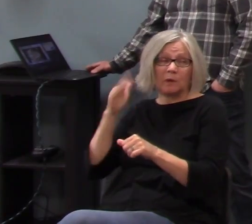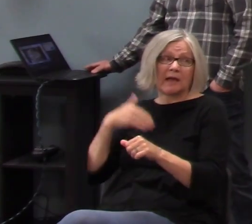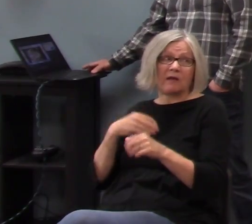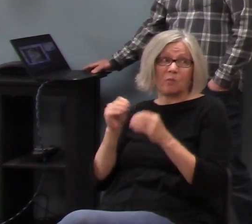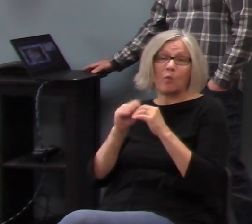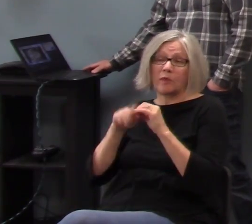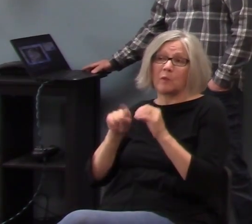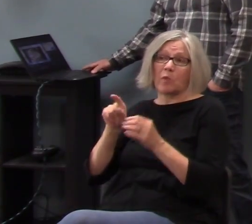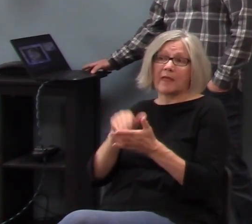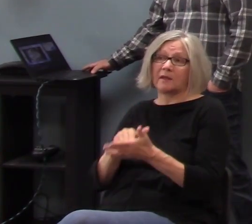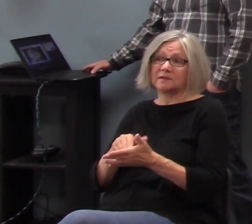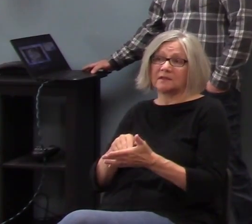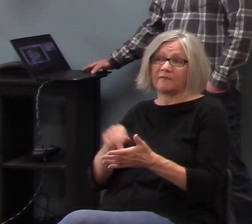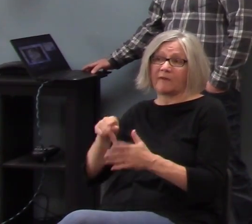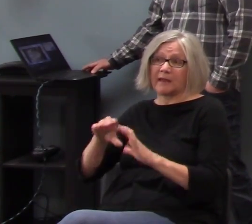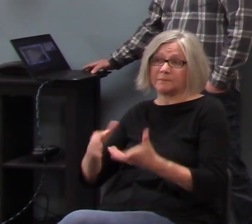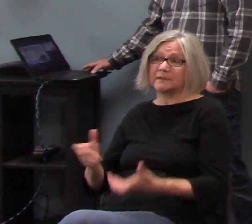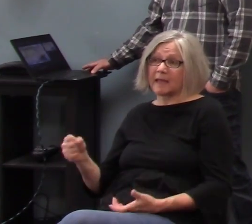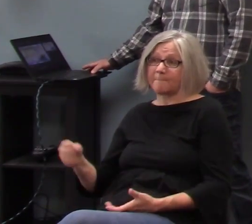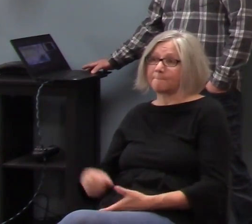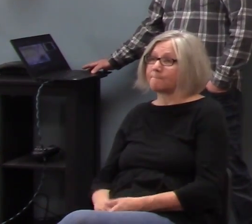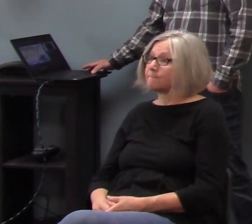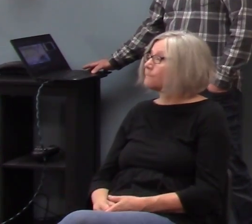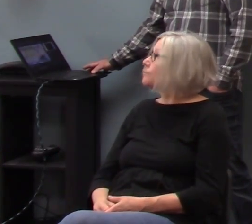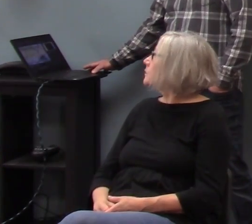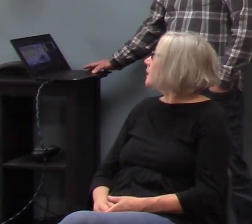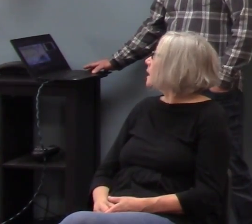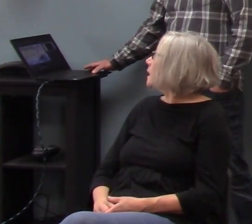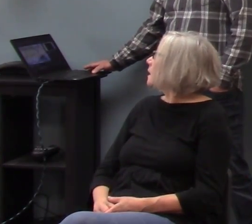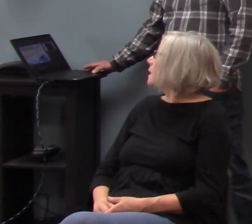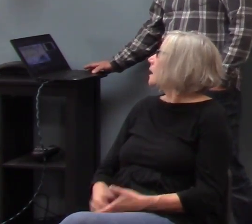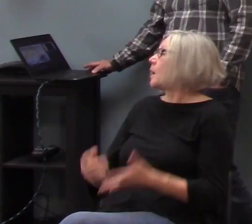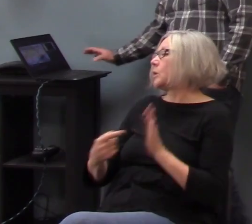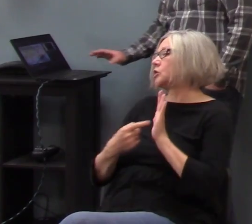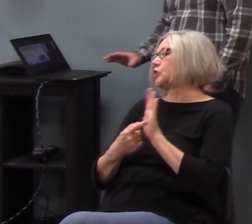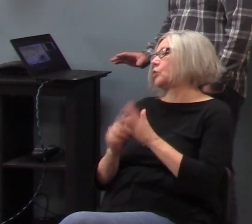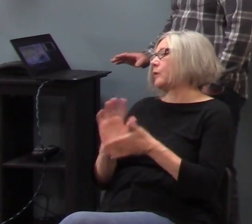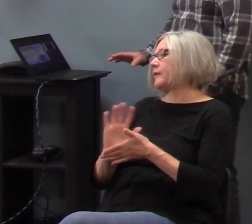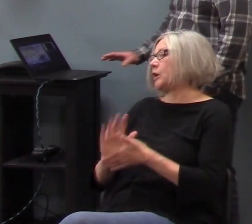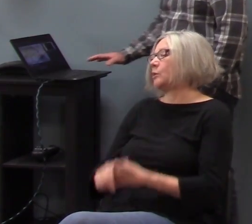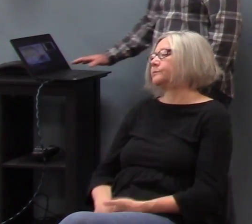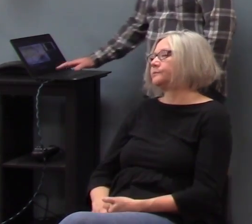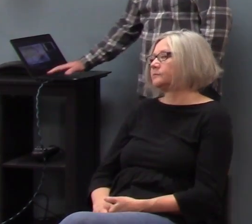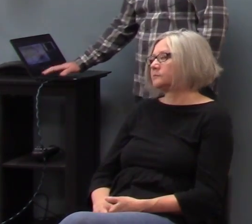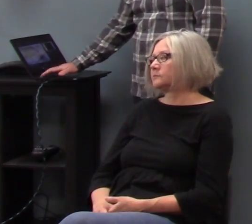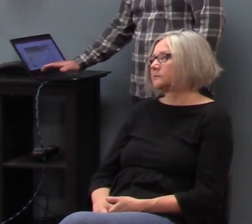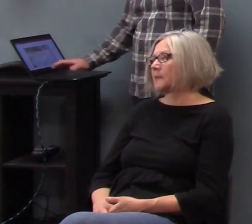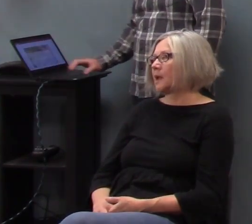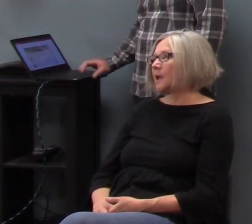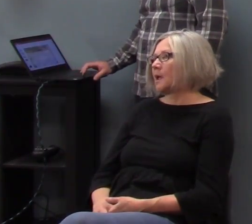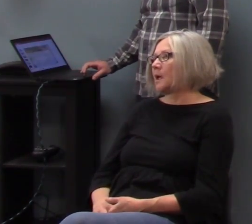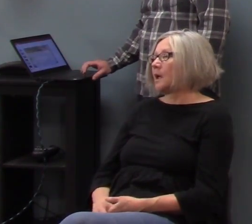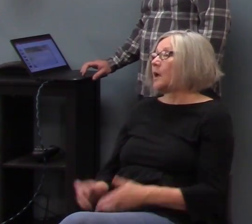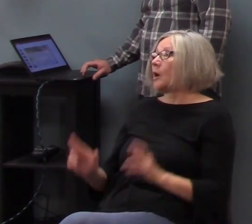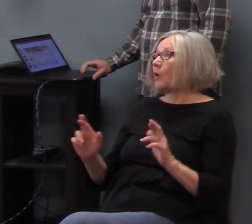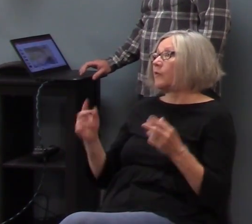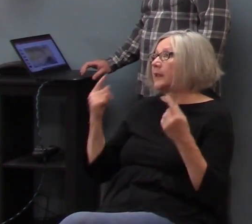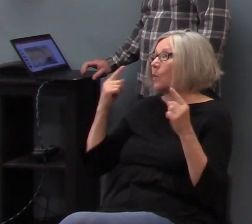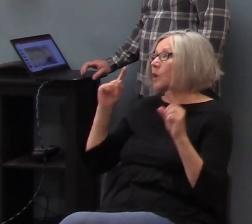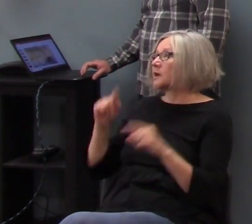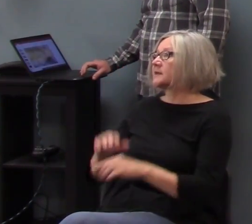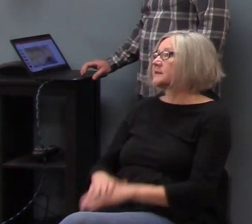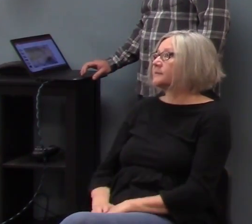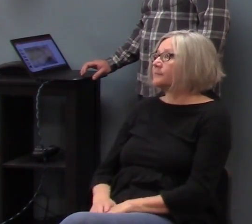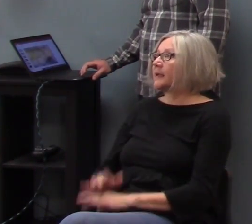lot more than that. So yeah. Okay, so I want to show you guys a video here, and hopefully it will work.